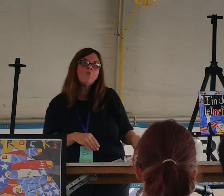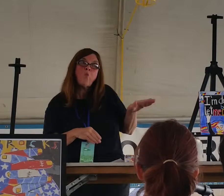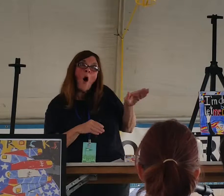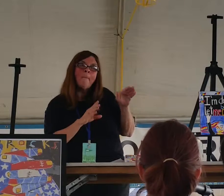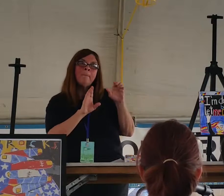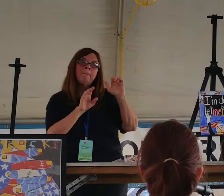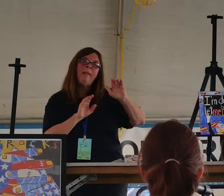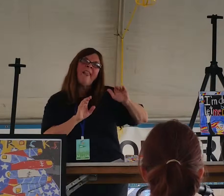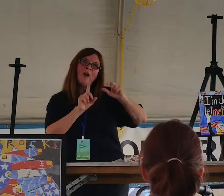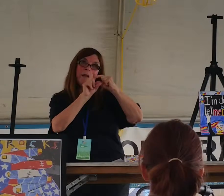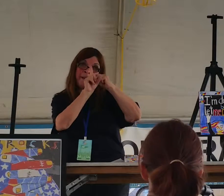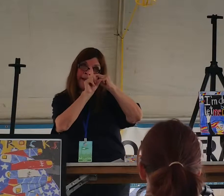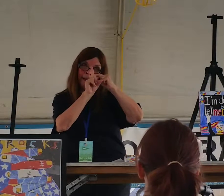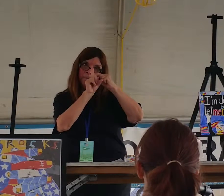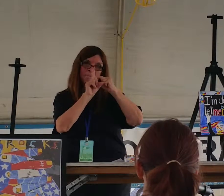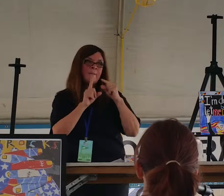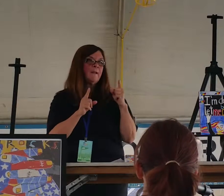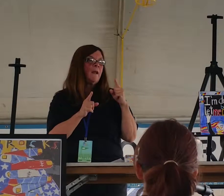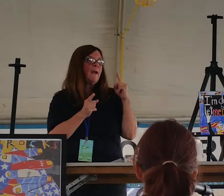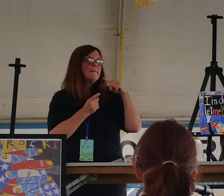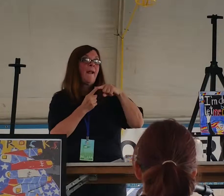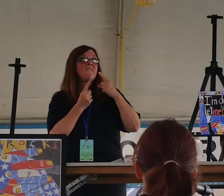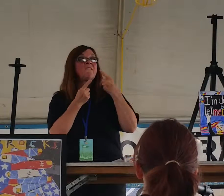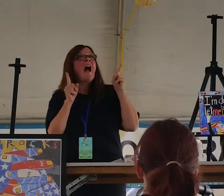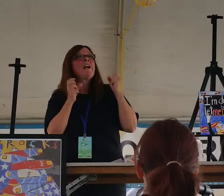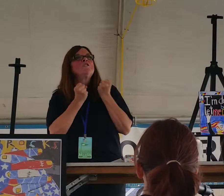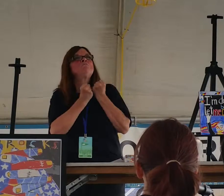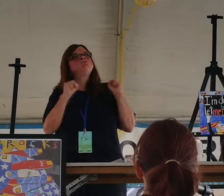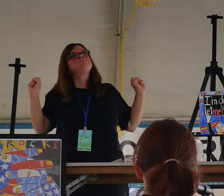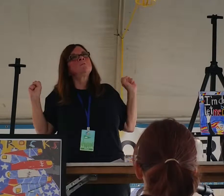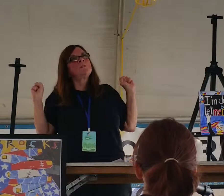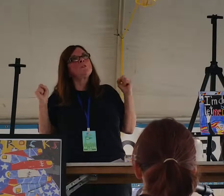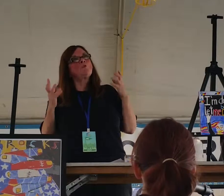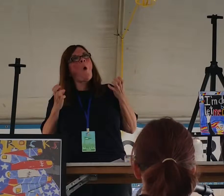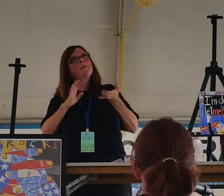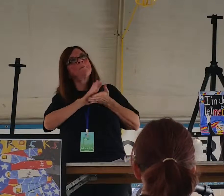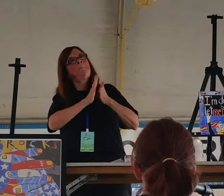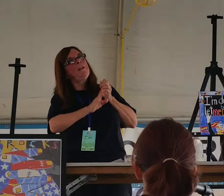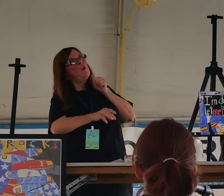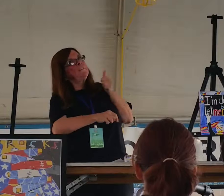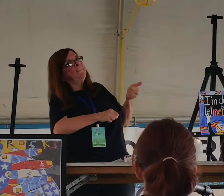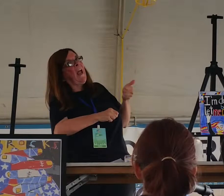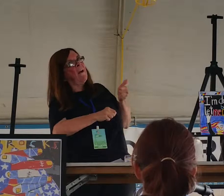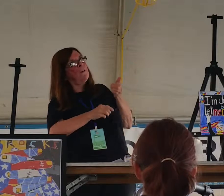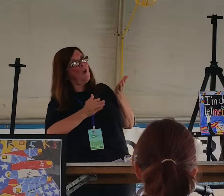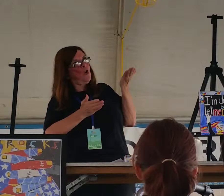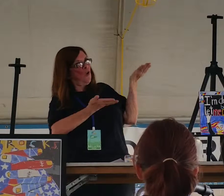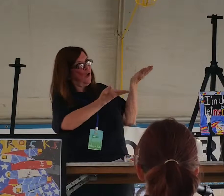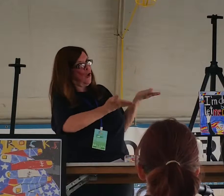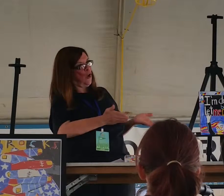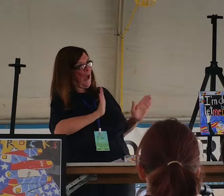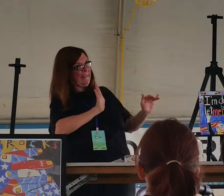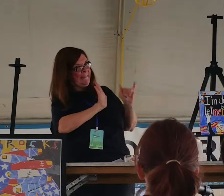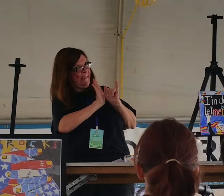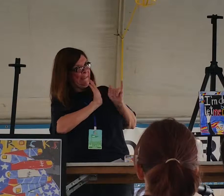on hearing, the small d deaf. Now you'll notice the final expression here says, let me be